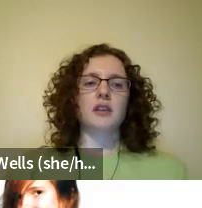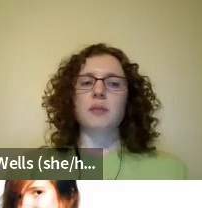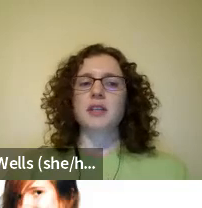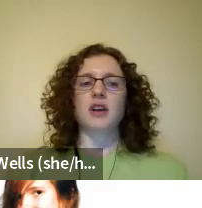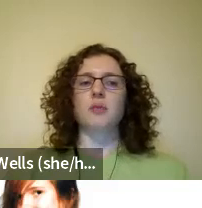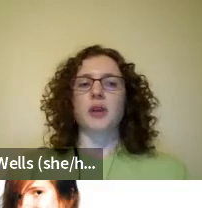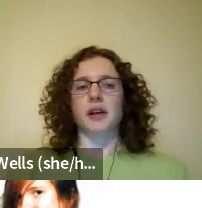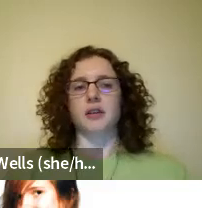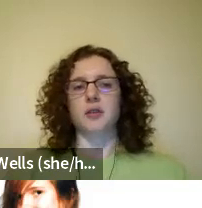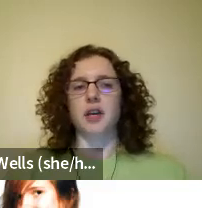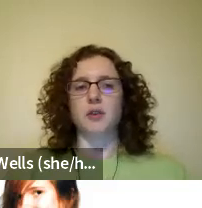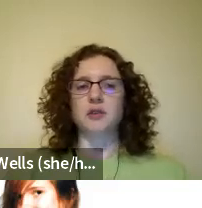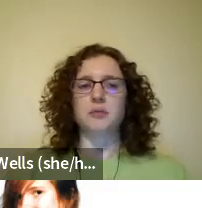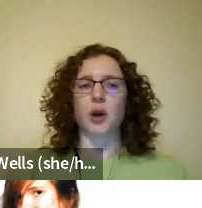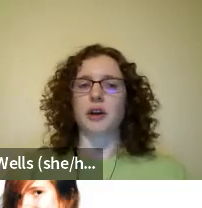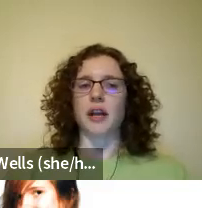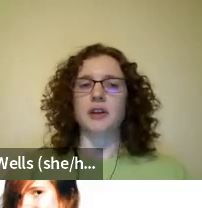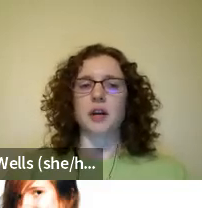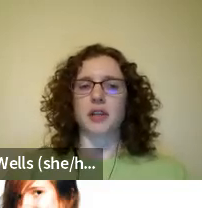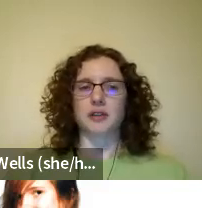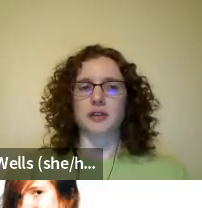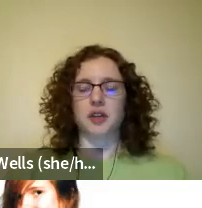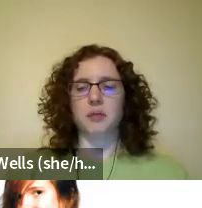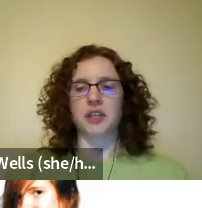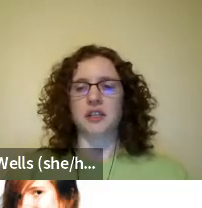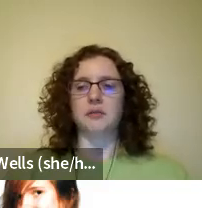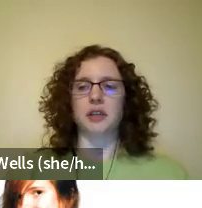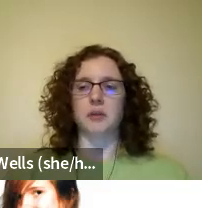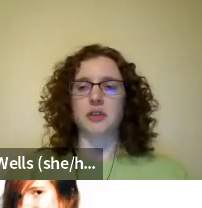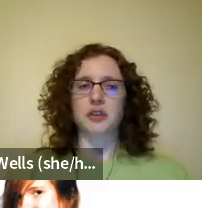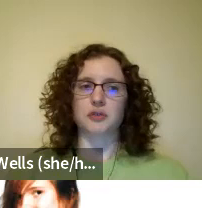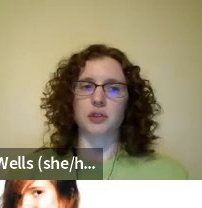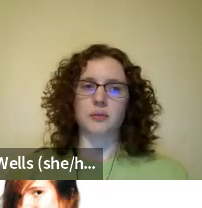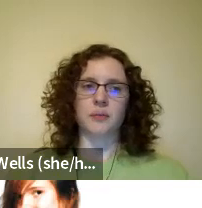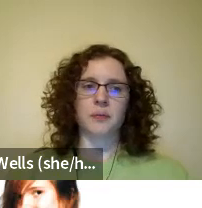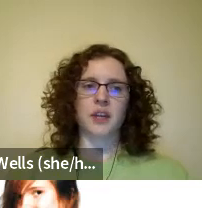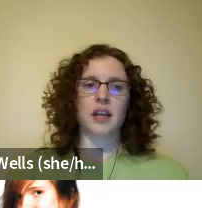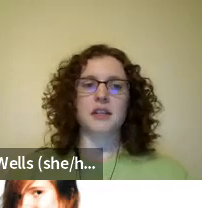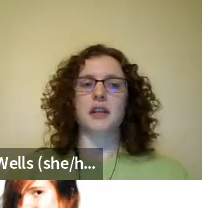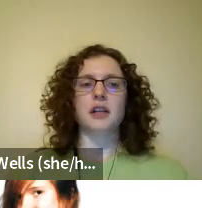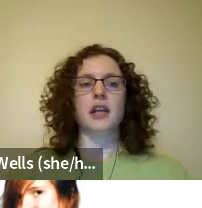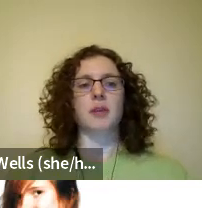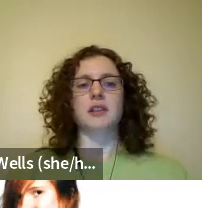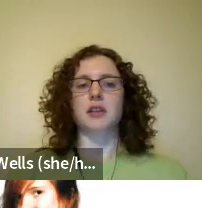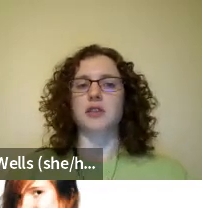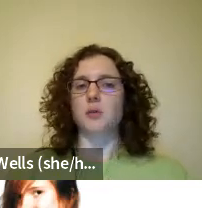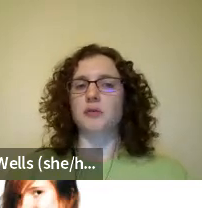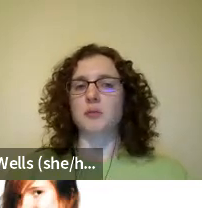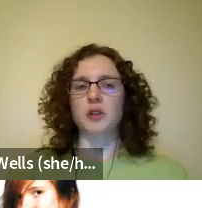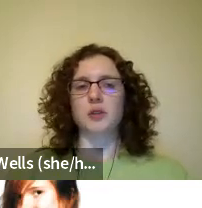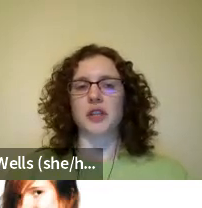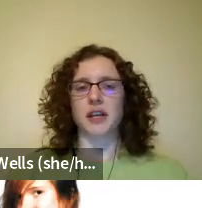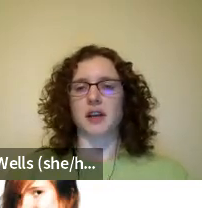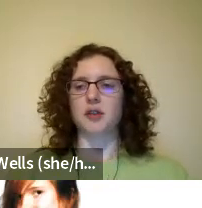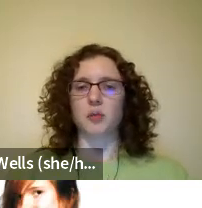At the end of my sophomore year, my abusive partner ended our relationship but didn't relinquish control. He did not allow me to leave his home